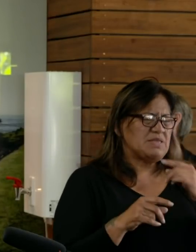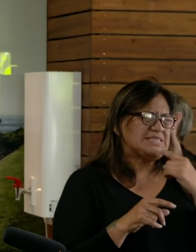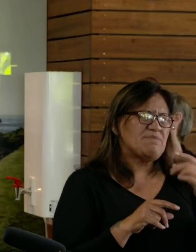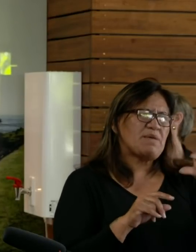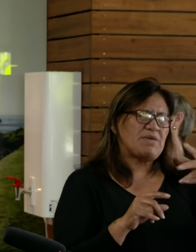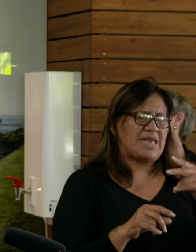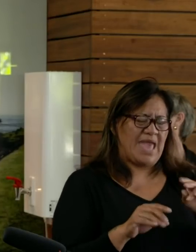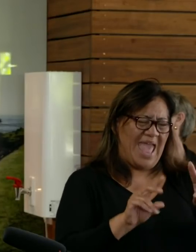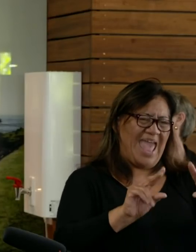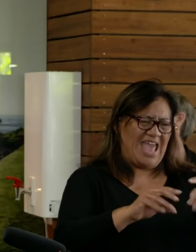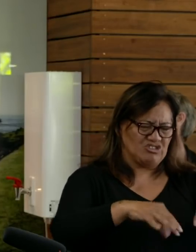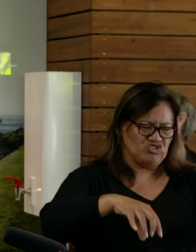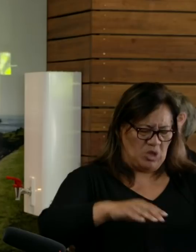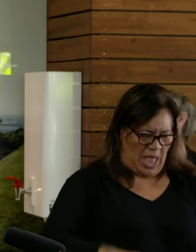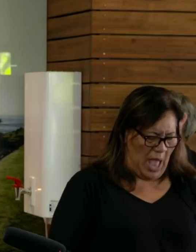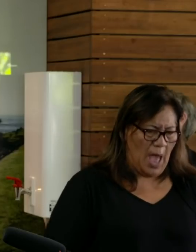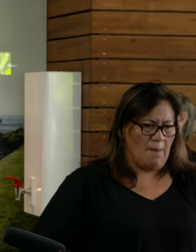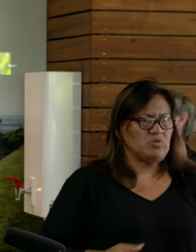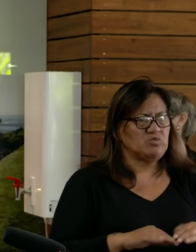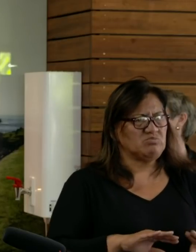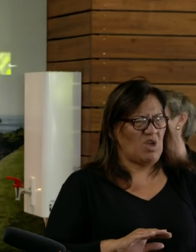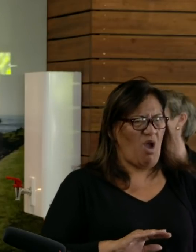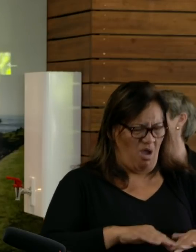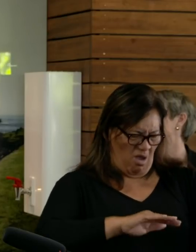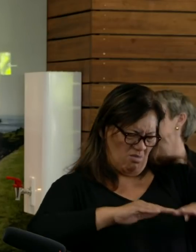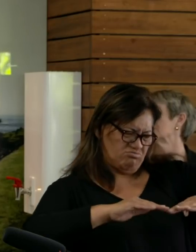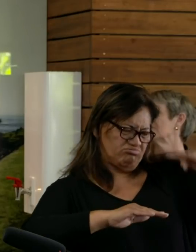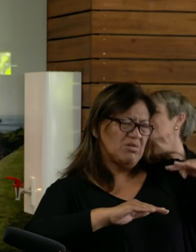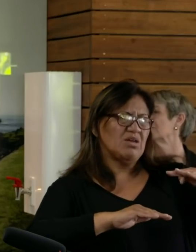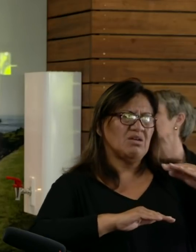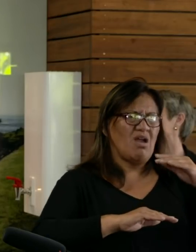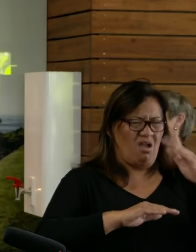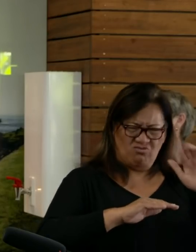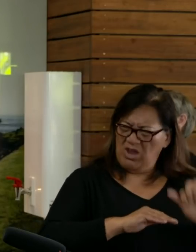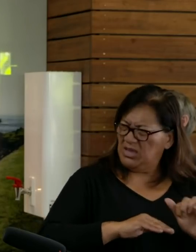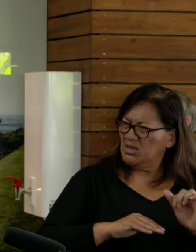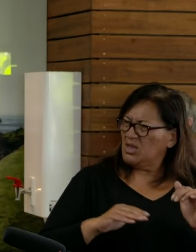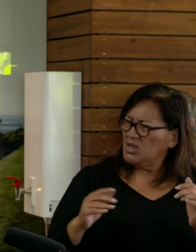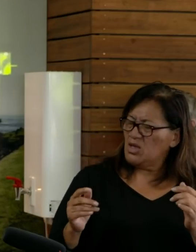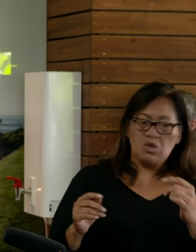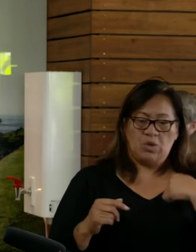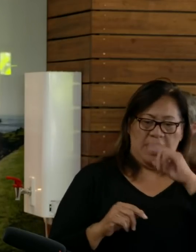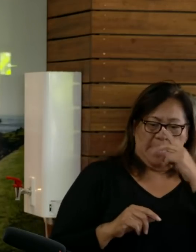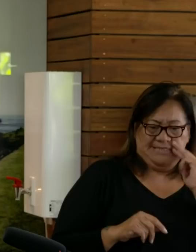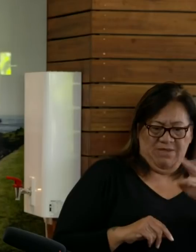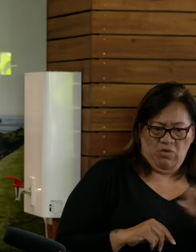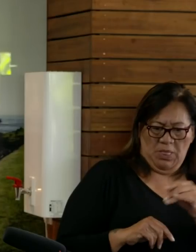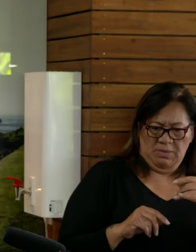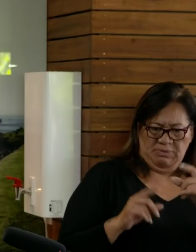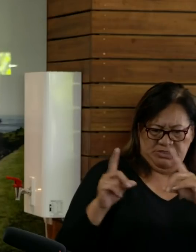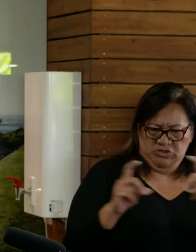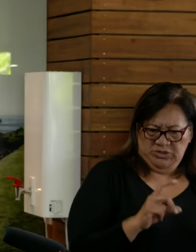perhaps knee-deep. Were those descriptions accurate, or can you paint a picture for us that we can't see from the pictures what it's